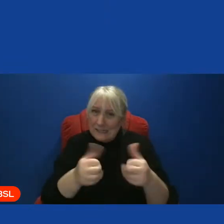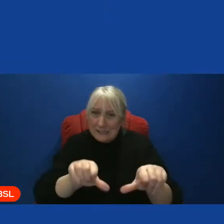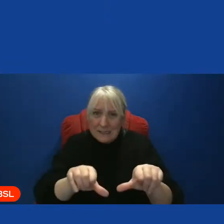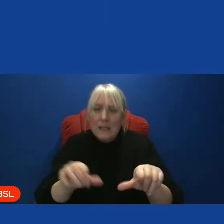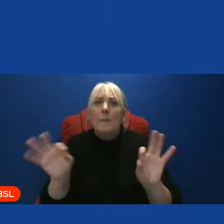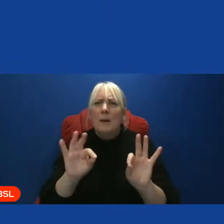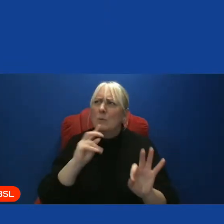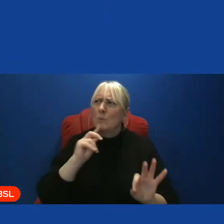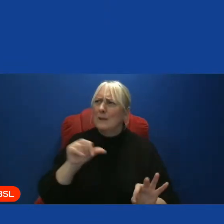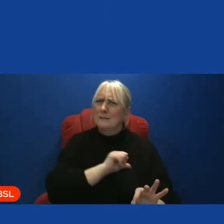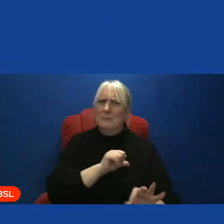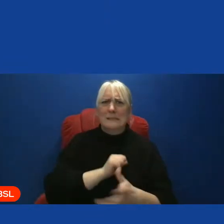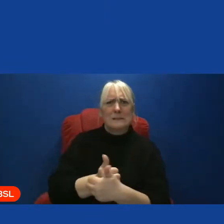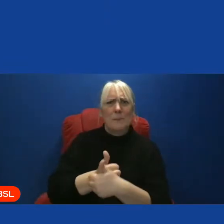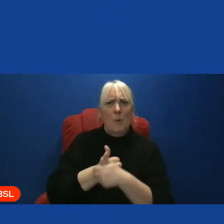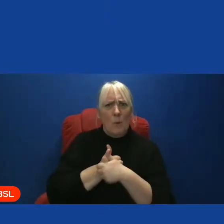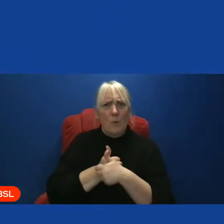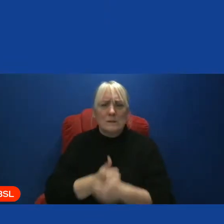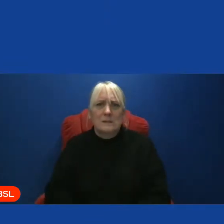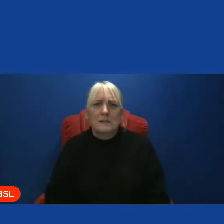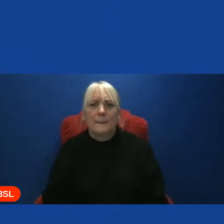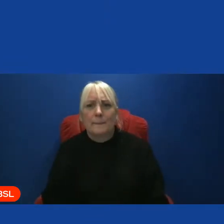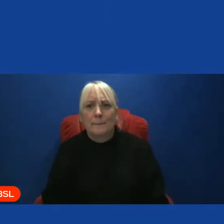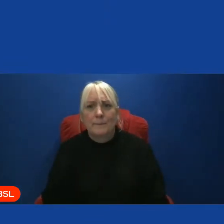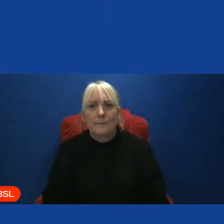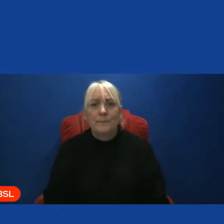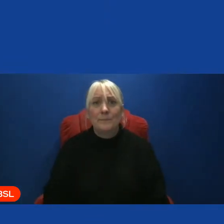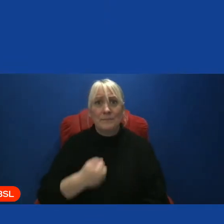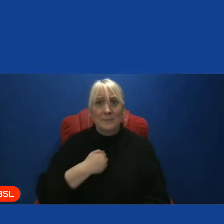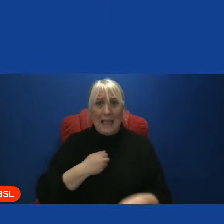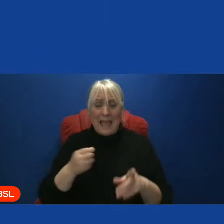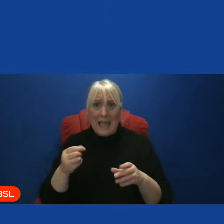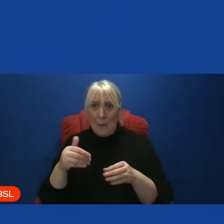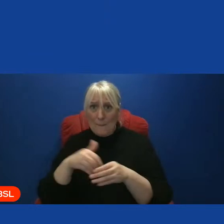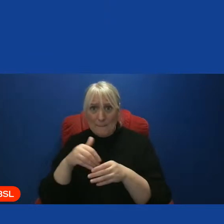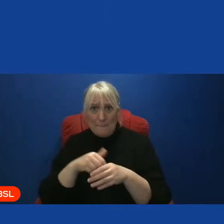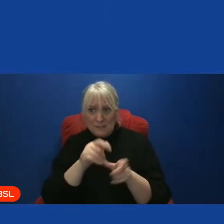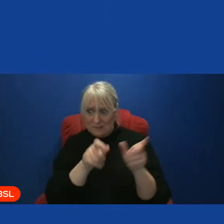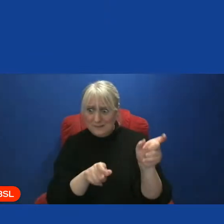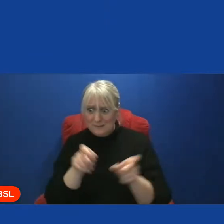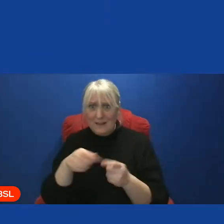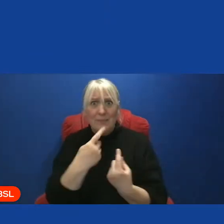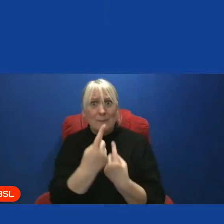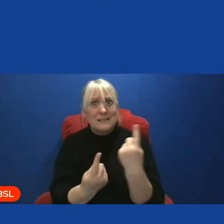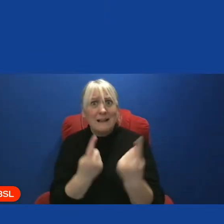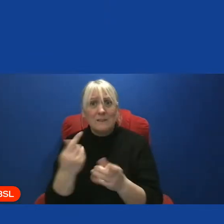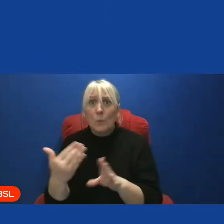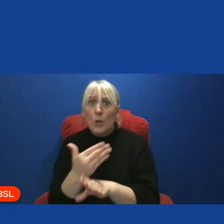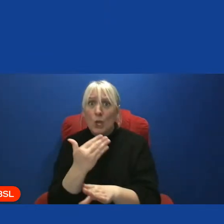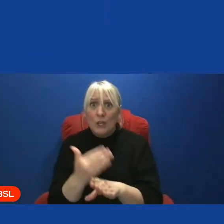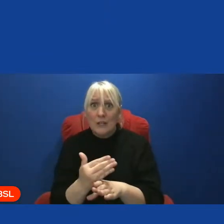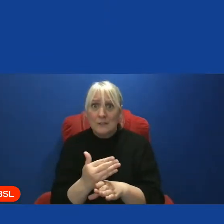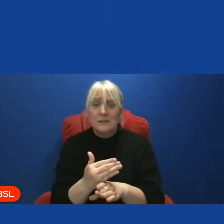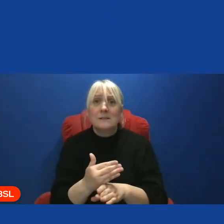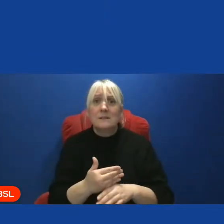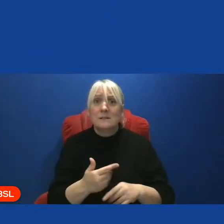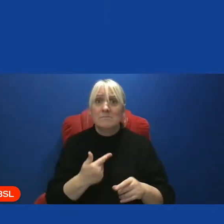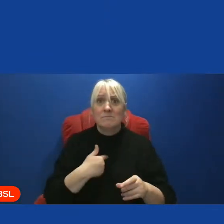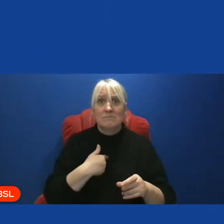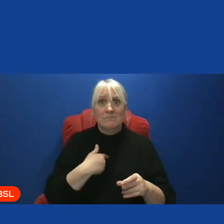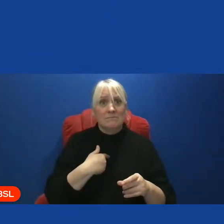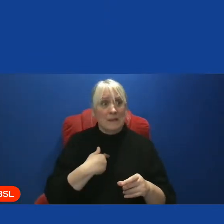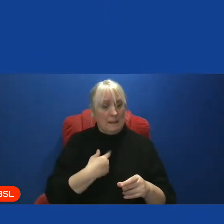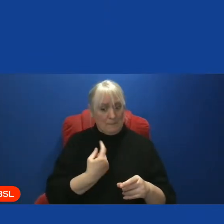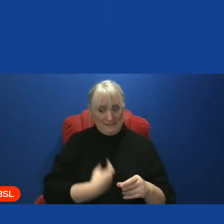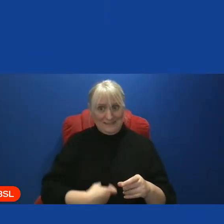our members then as workers having to, coming into DWP, and I know I certainly did, and thousands and